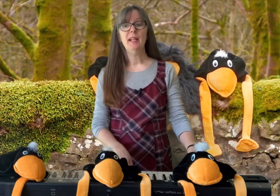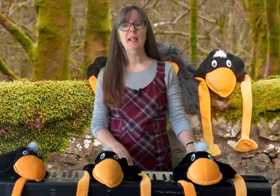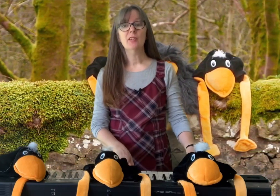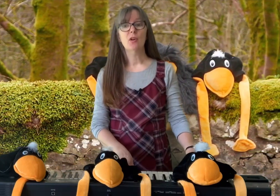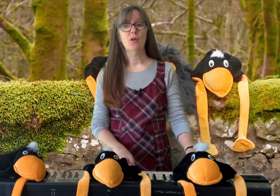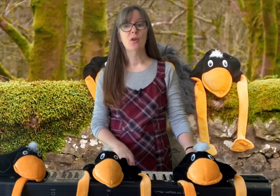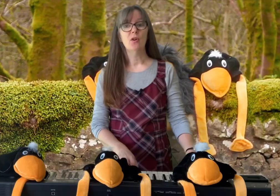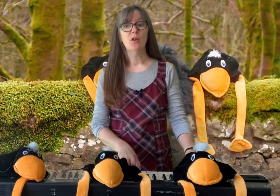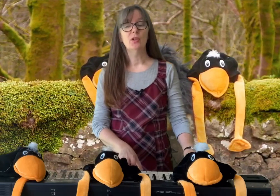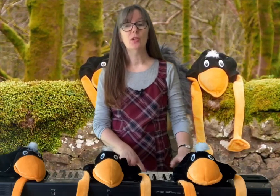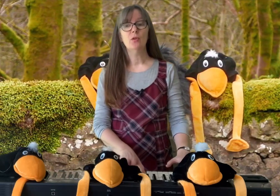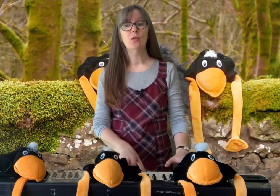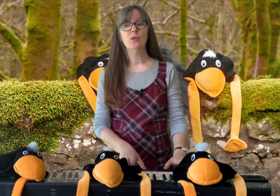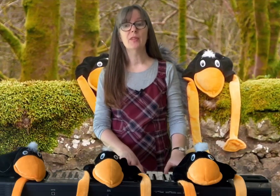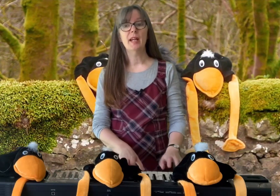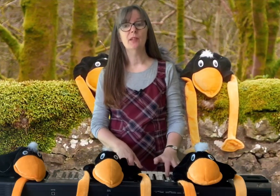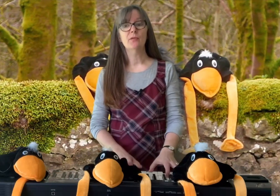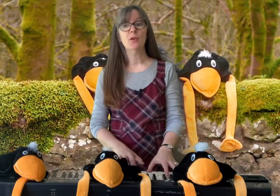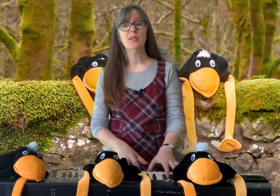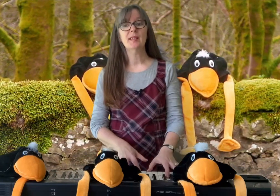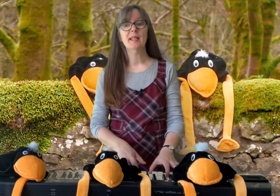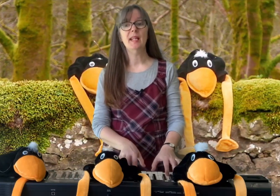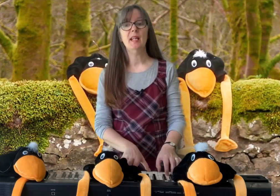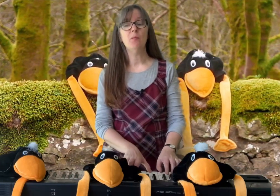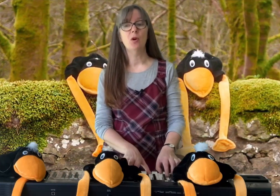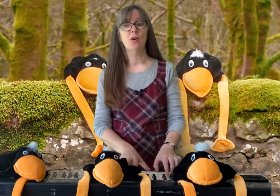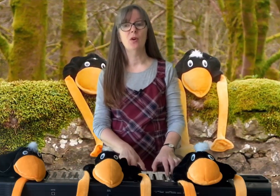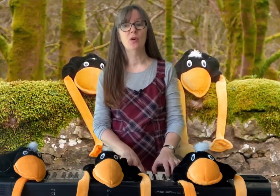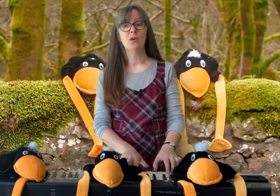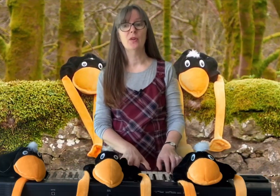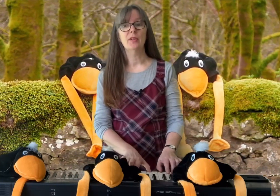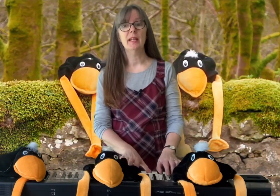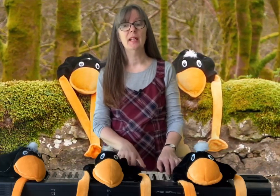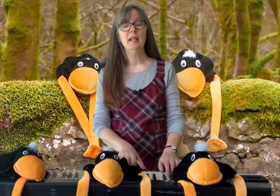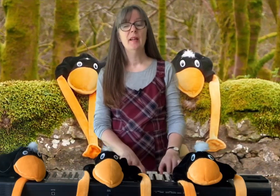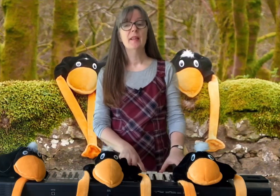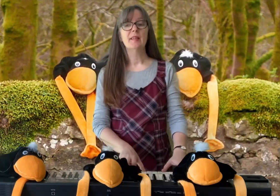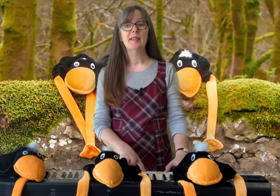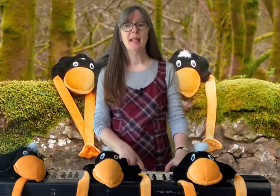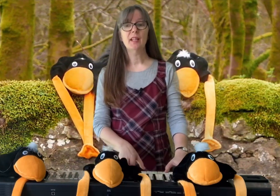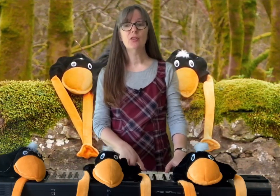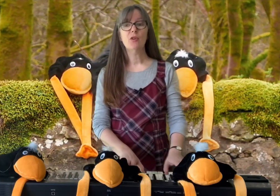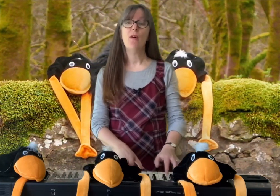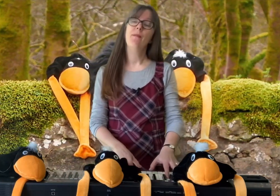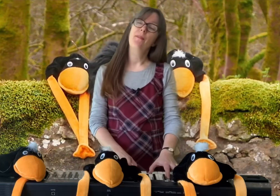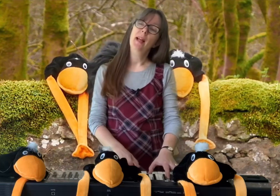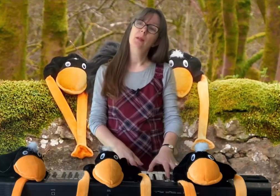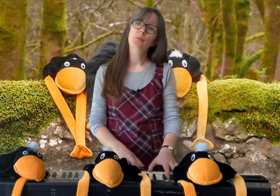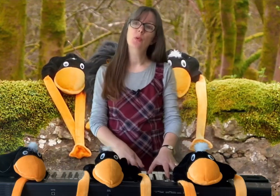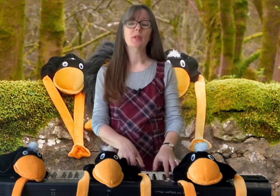at all on a cold and frosty morning? The second crow fell and broke his